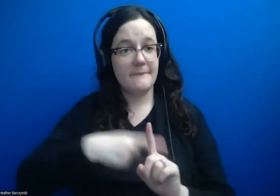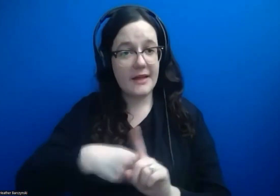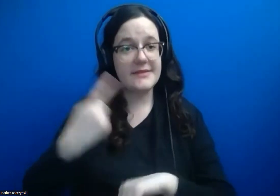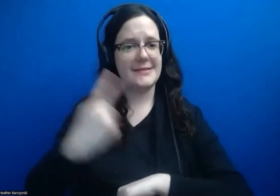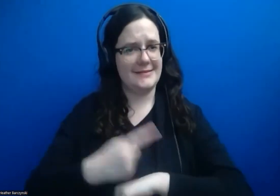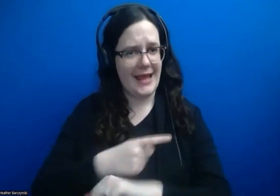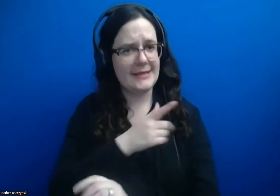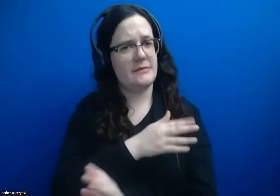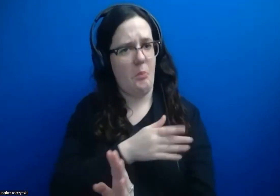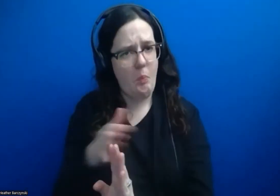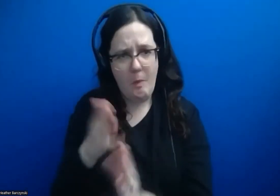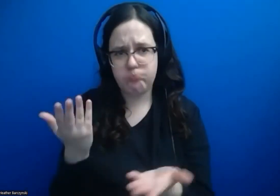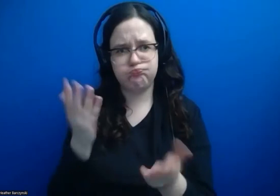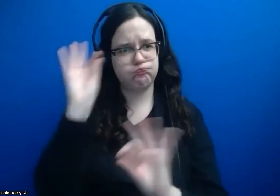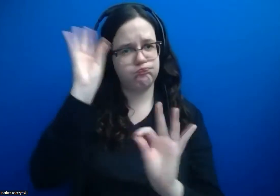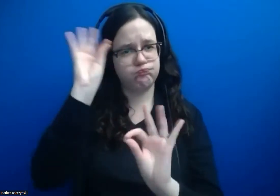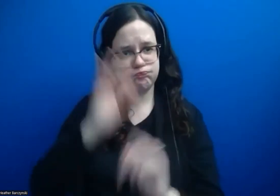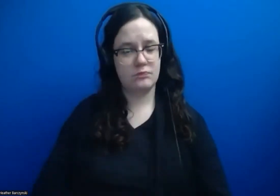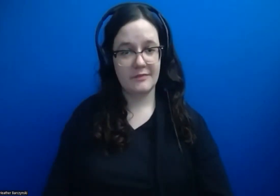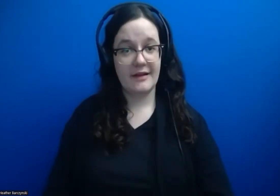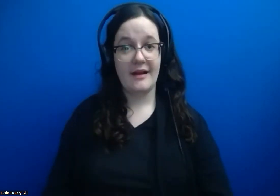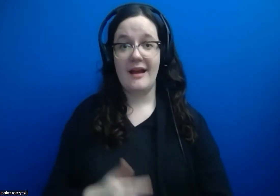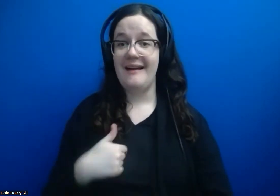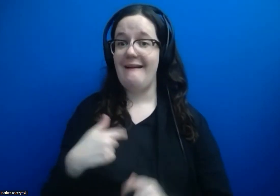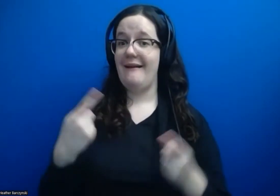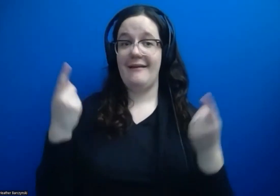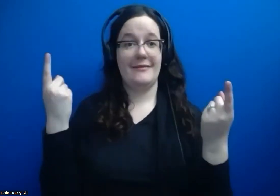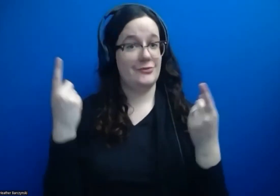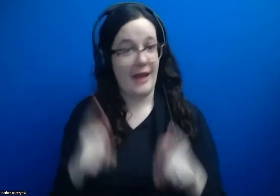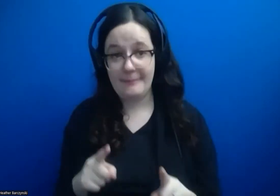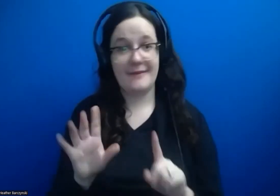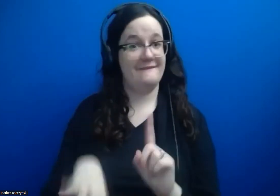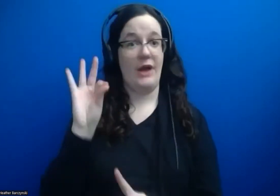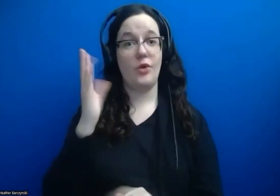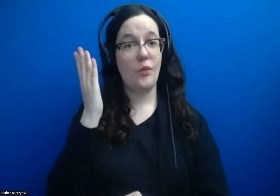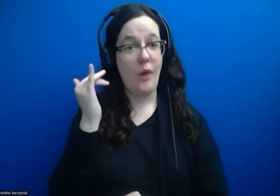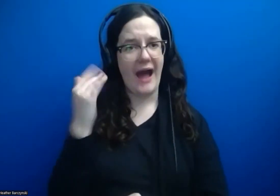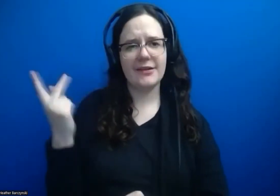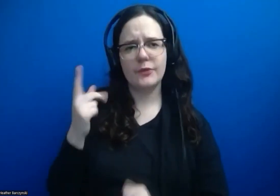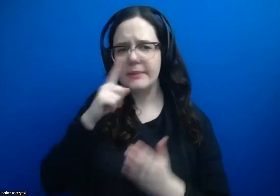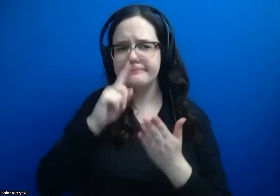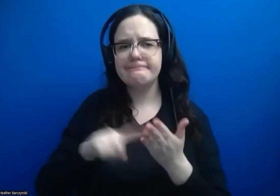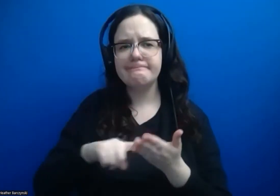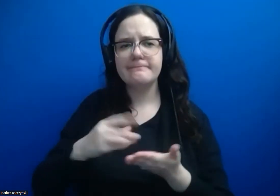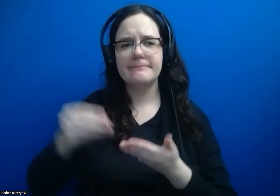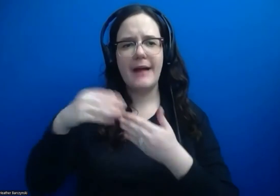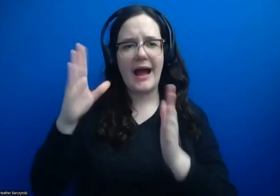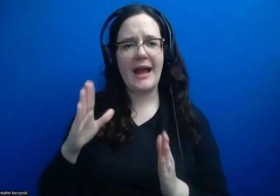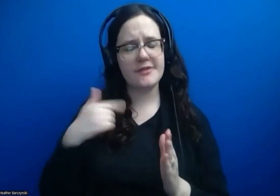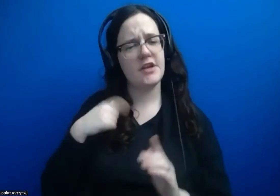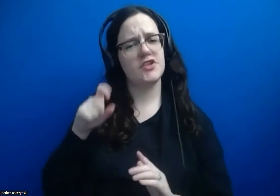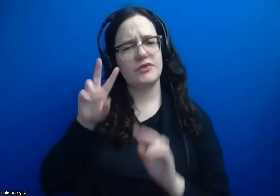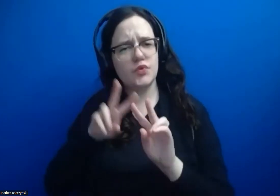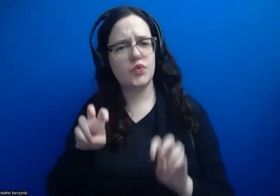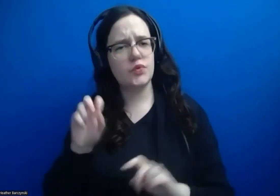it. I pretty much found out by chance. It was just because we were looking into buying a house, so we had to look into Steve's credit and things